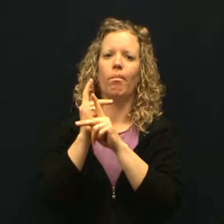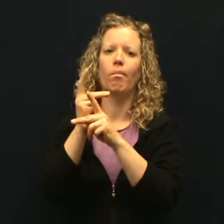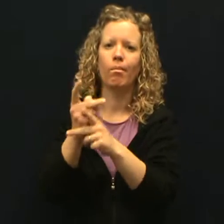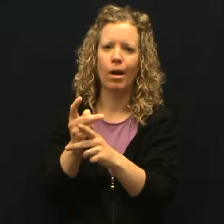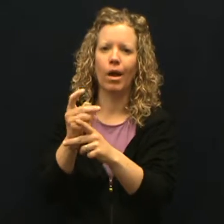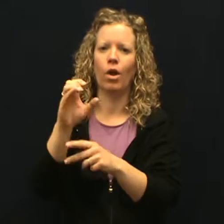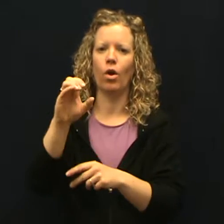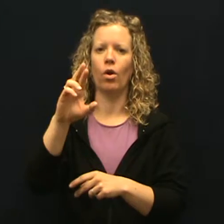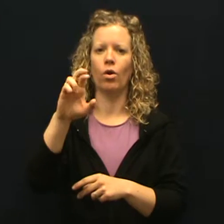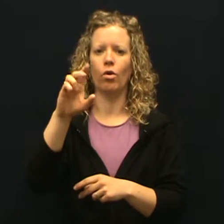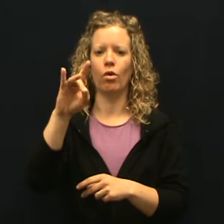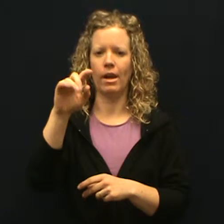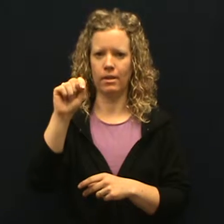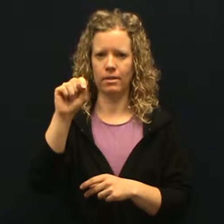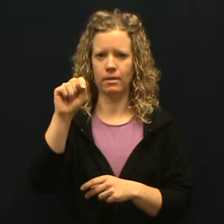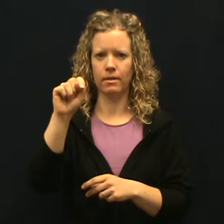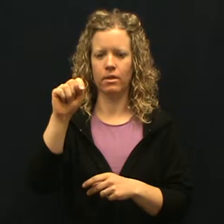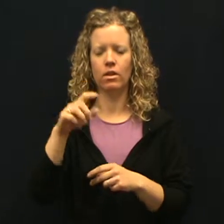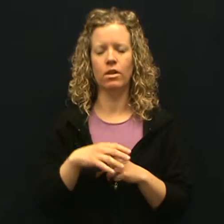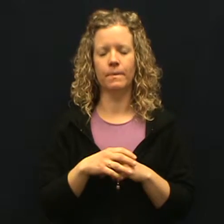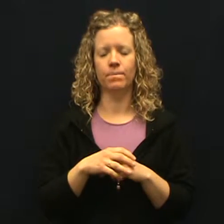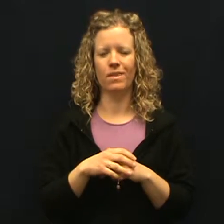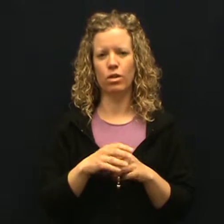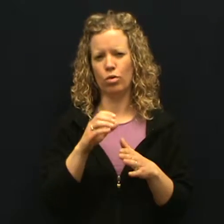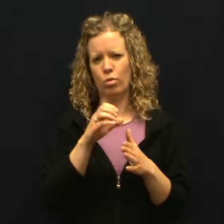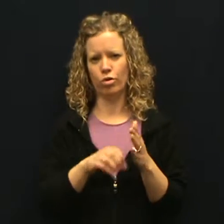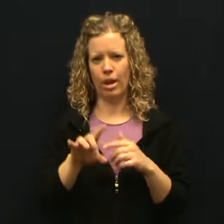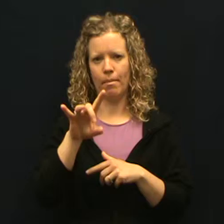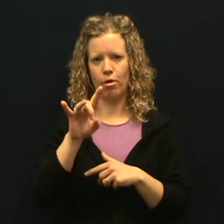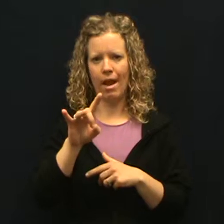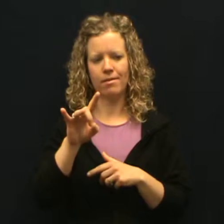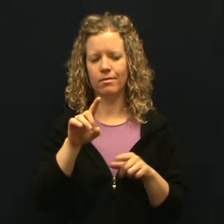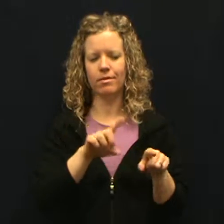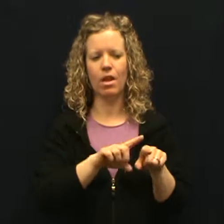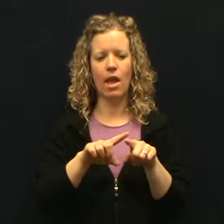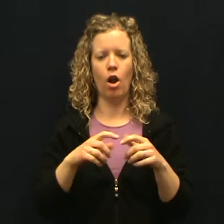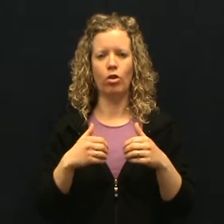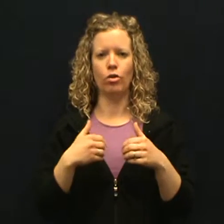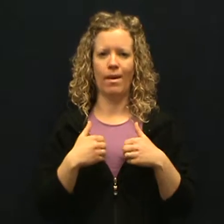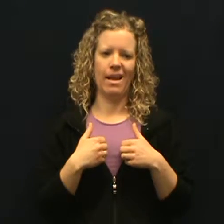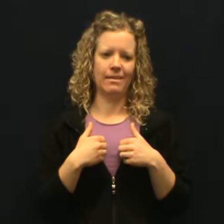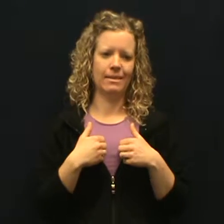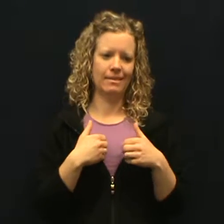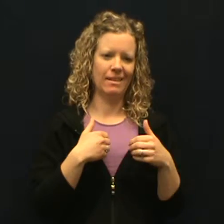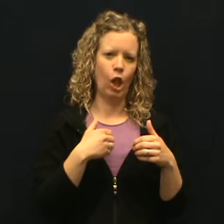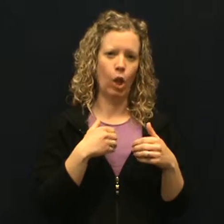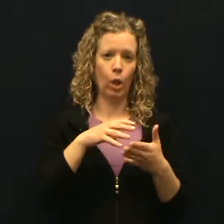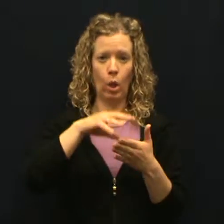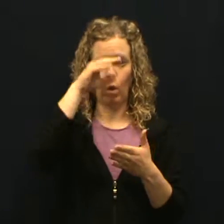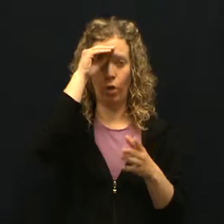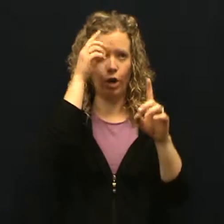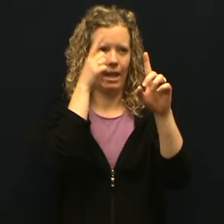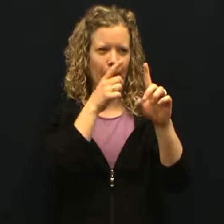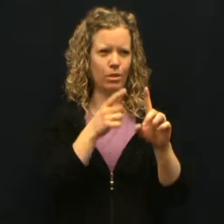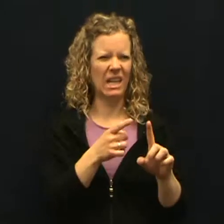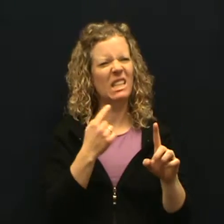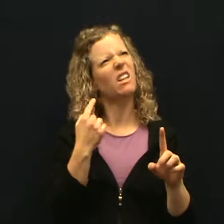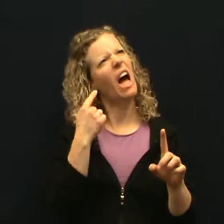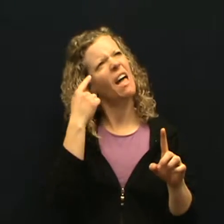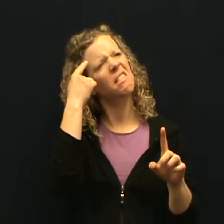usual, the chapter is broken down into a few learning objectives. I believe there are 4 in this particular chapter